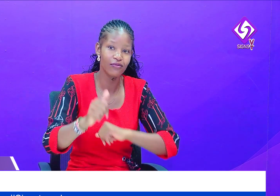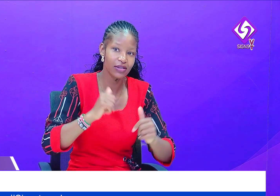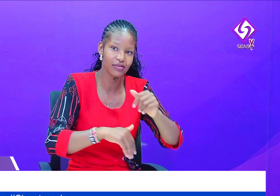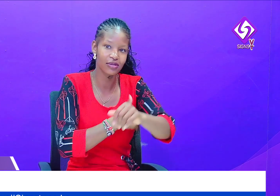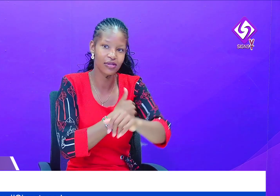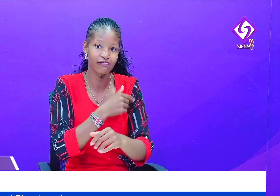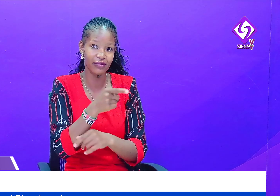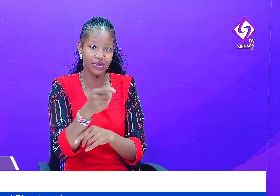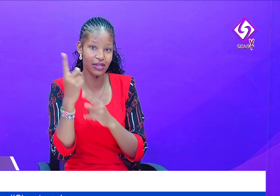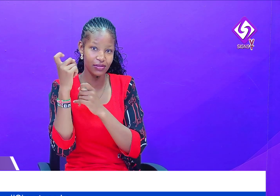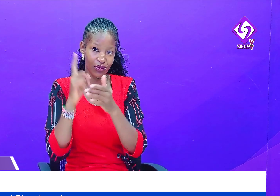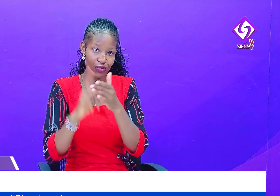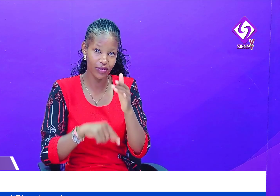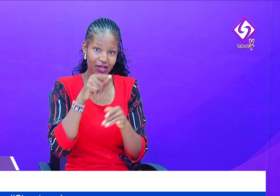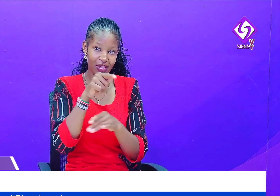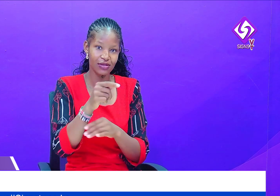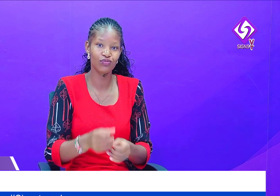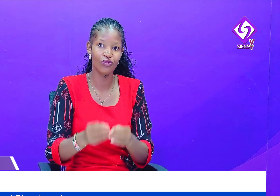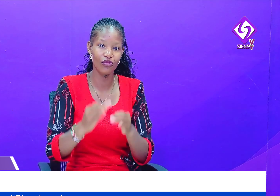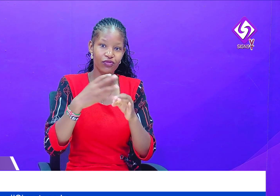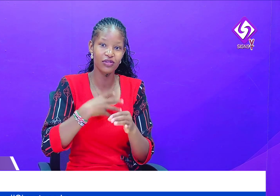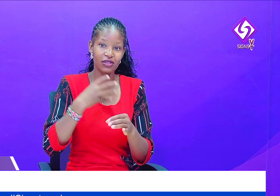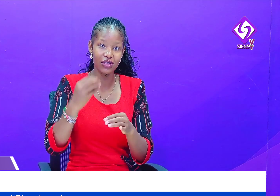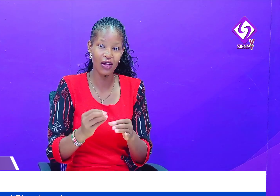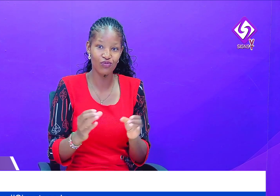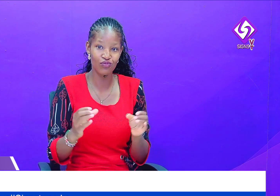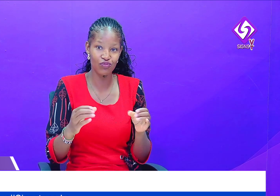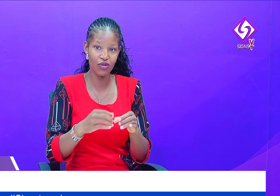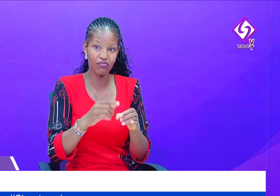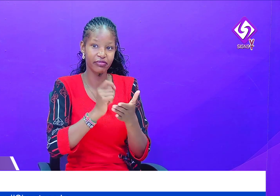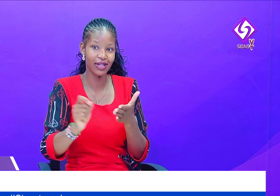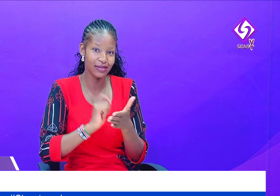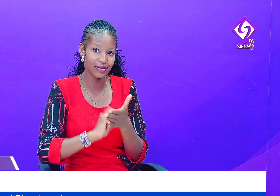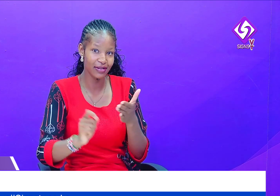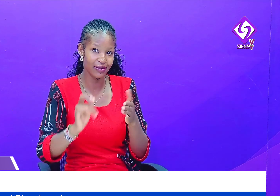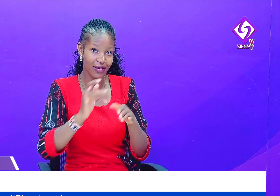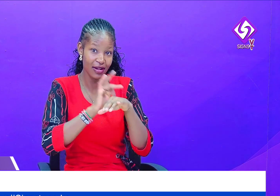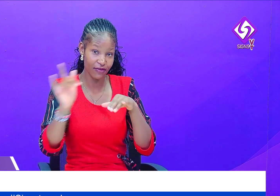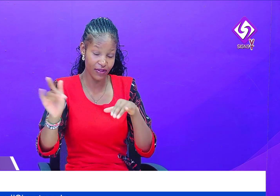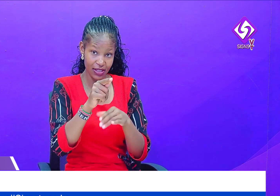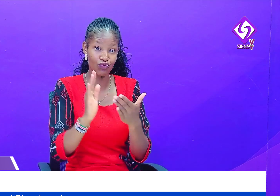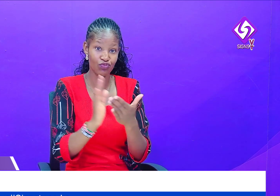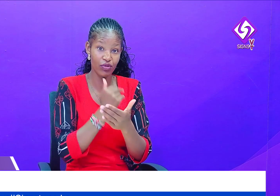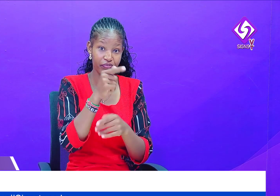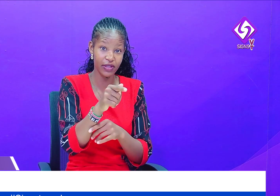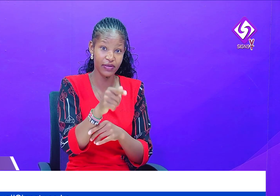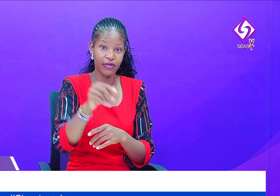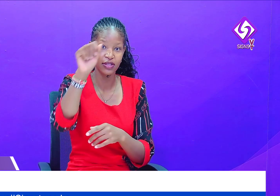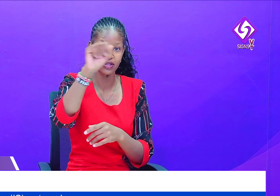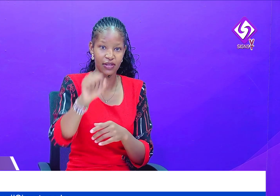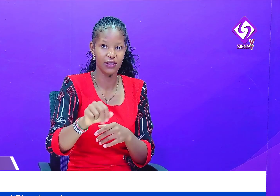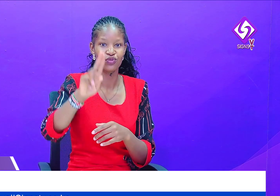have appointed Moses Ledama Sunkuli as the acting Chief Executive Officer and